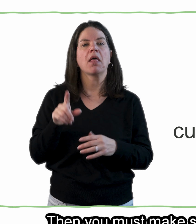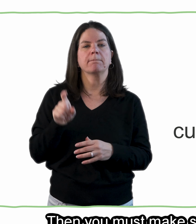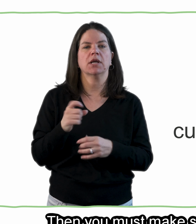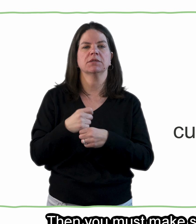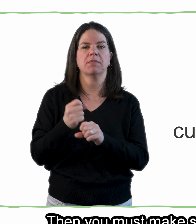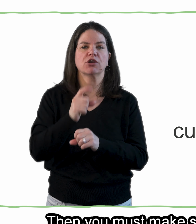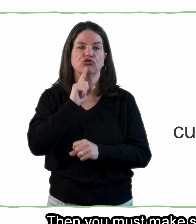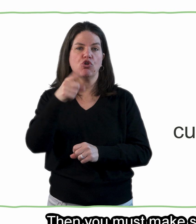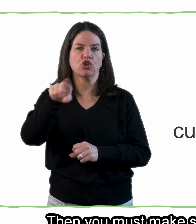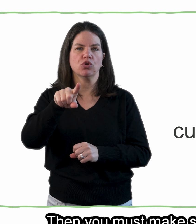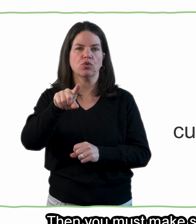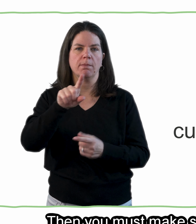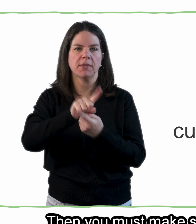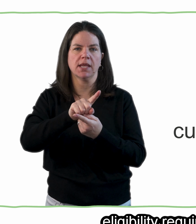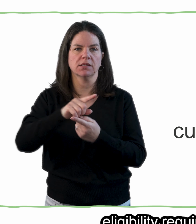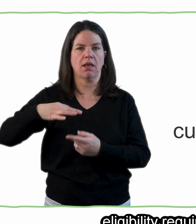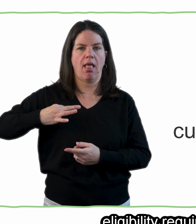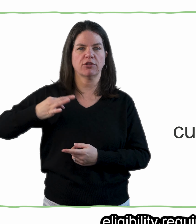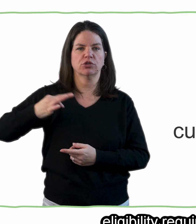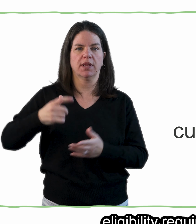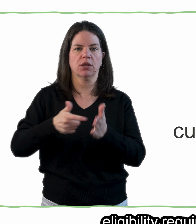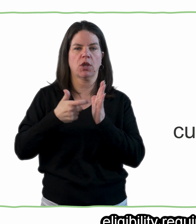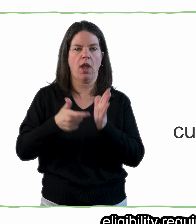you must make sure you meet the eligibility requirements.